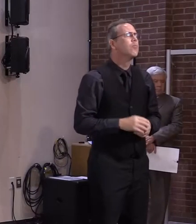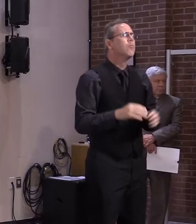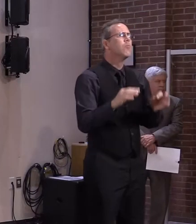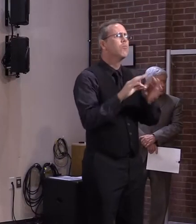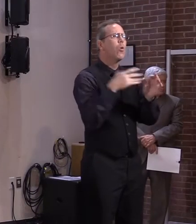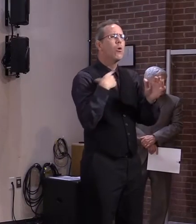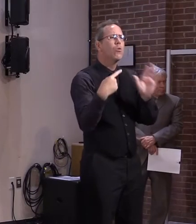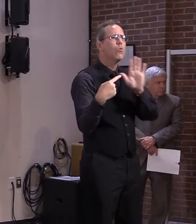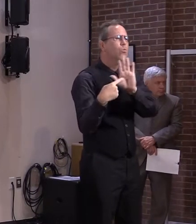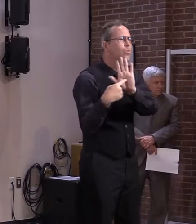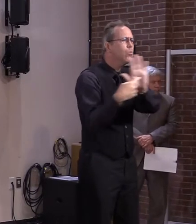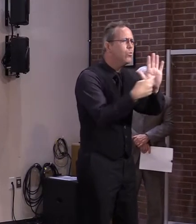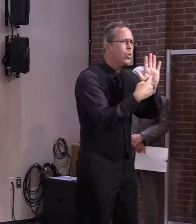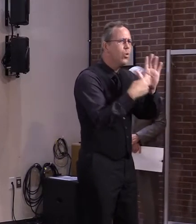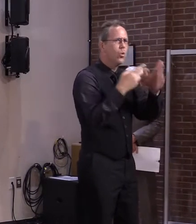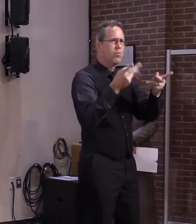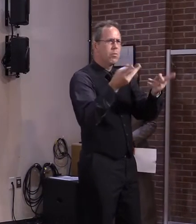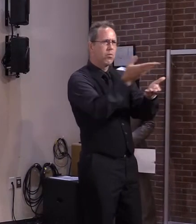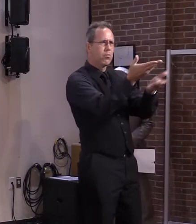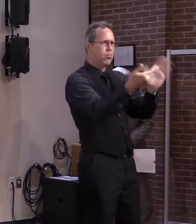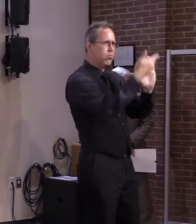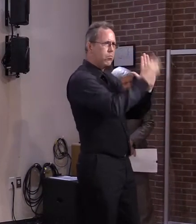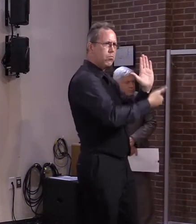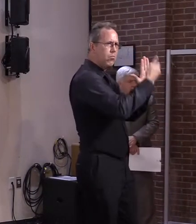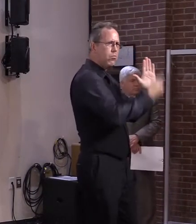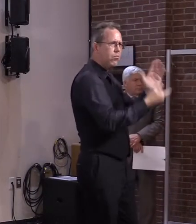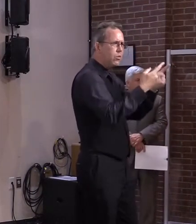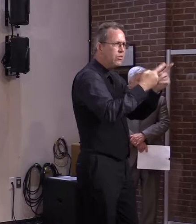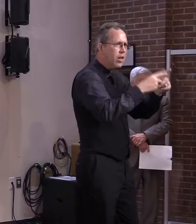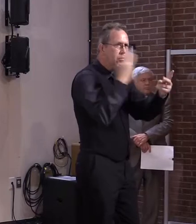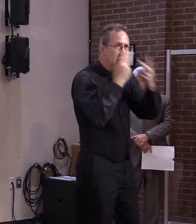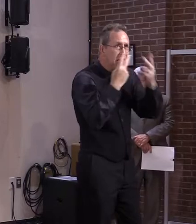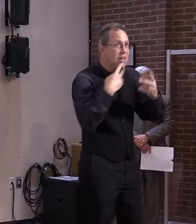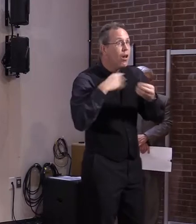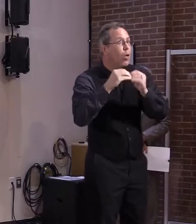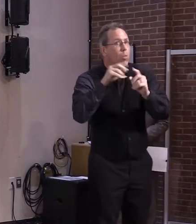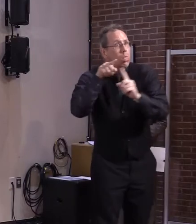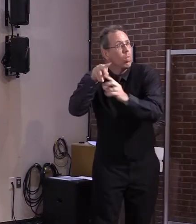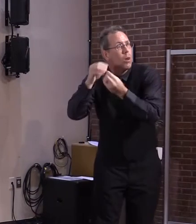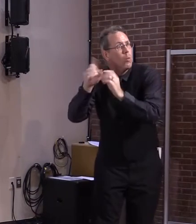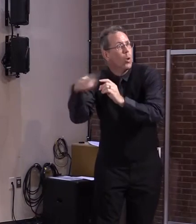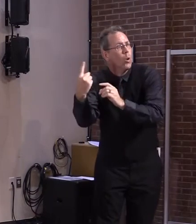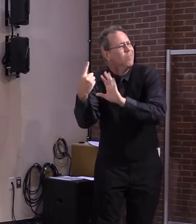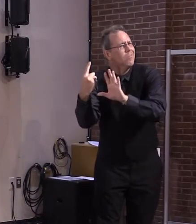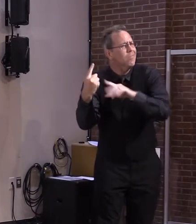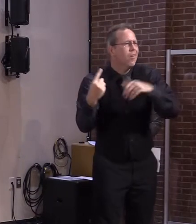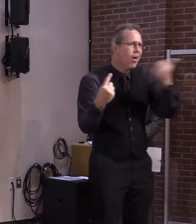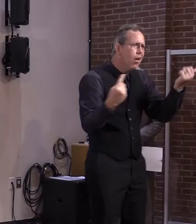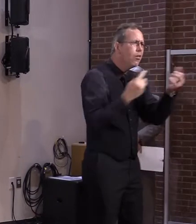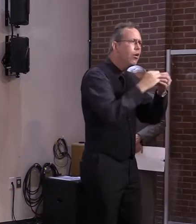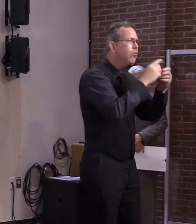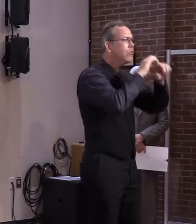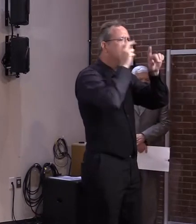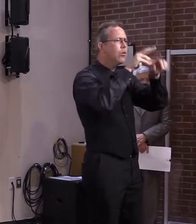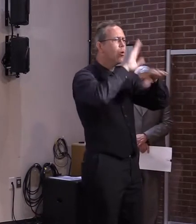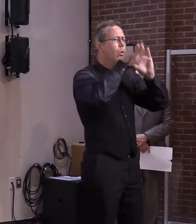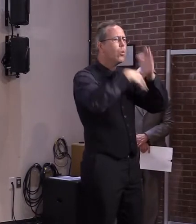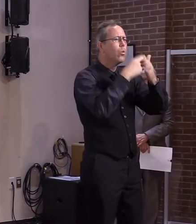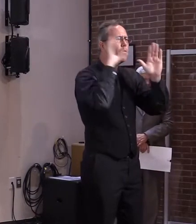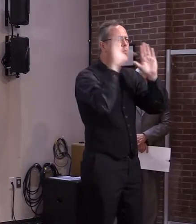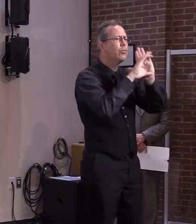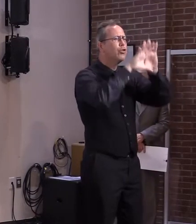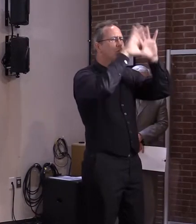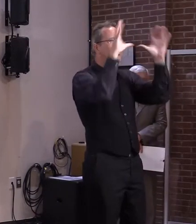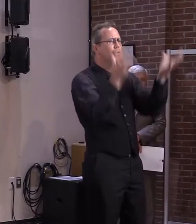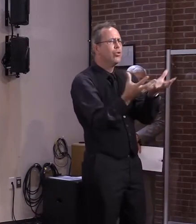continue to do their part to protect those who are most vulnerable and make smart choices.